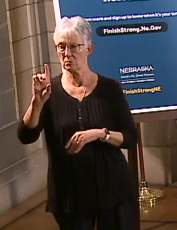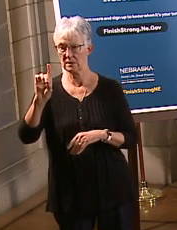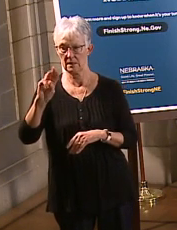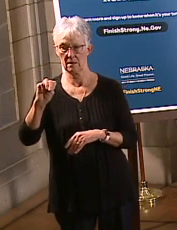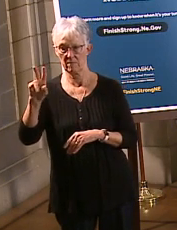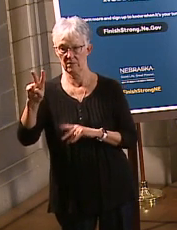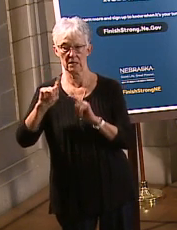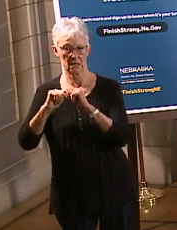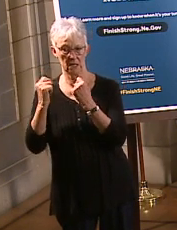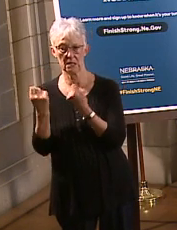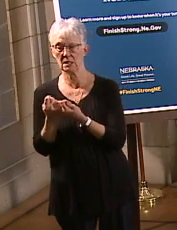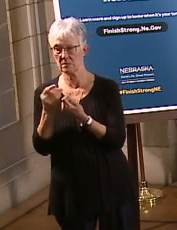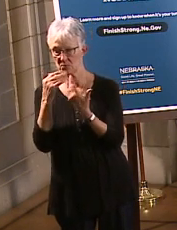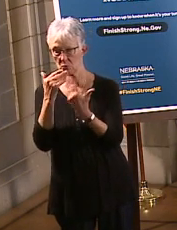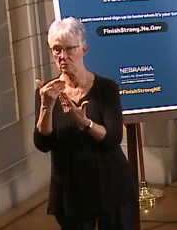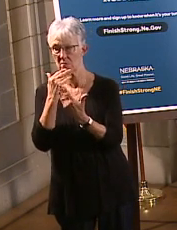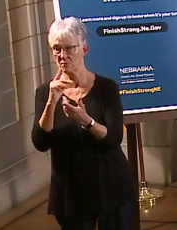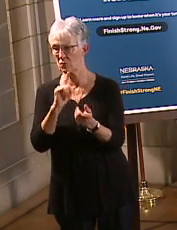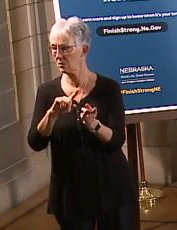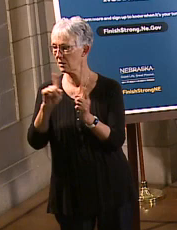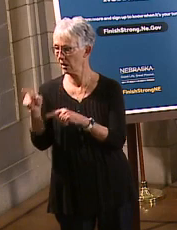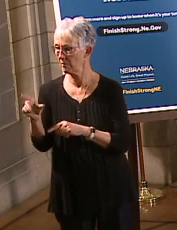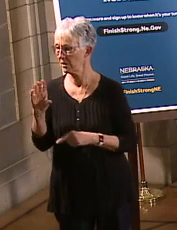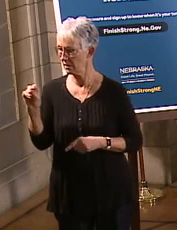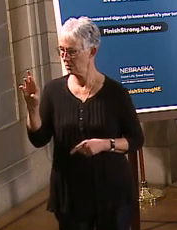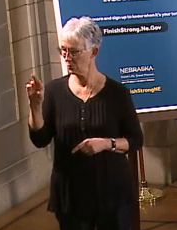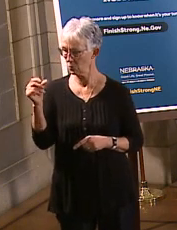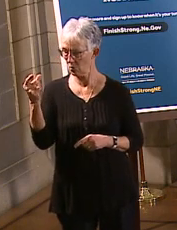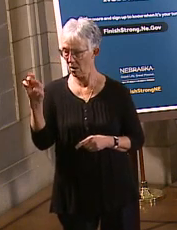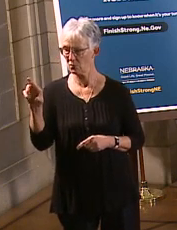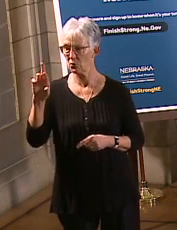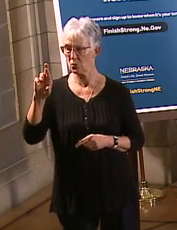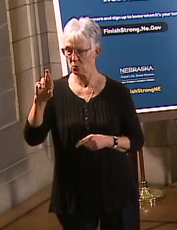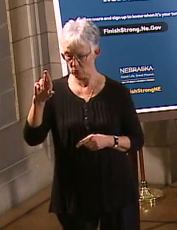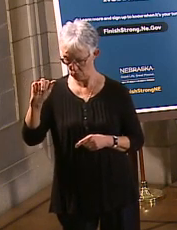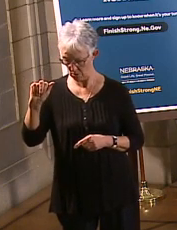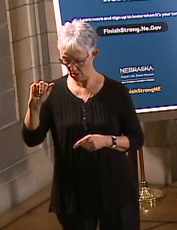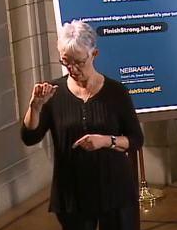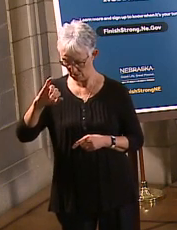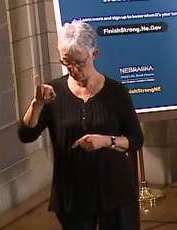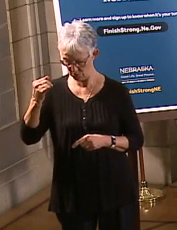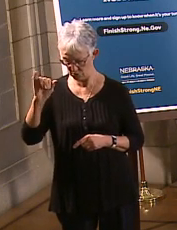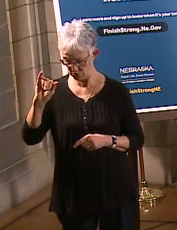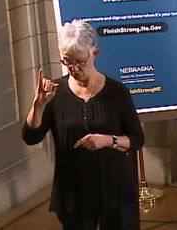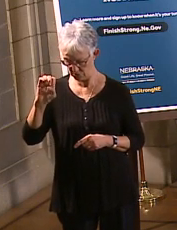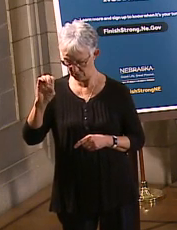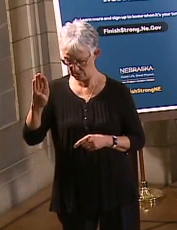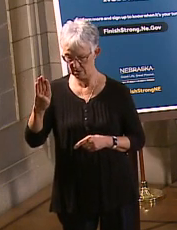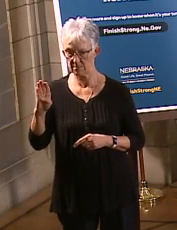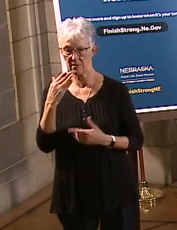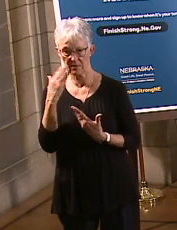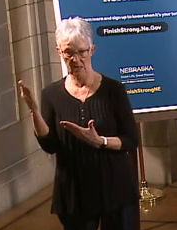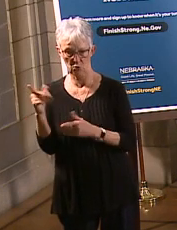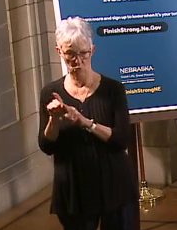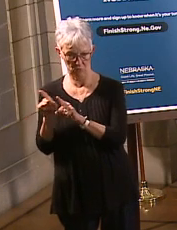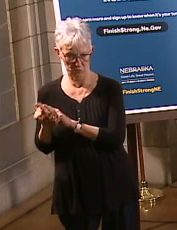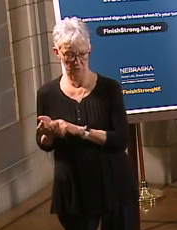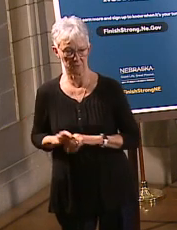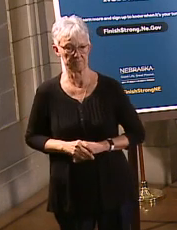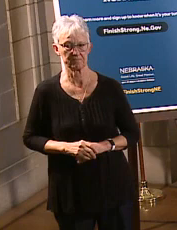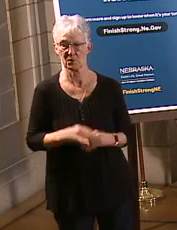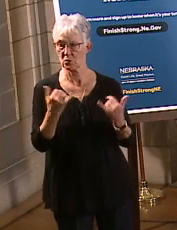then, of course, Roger and Rajiv, thank you for joining us as well. So with that, we'll go ahead and jump into questions